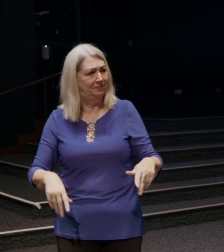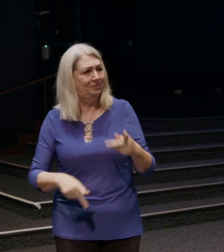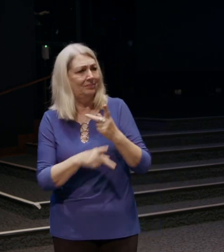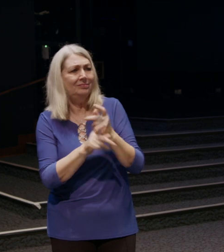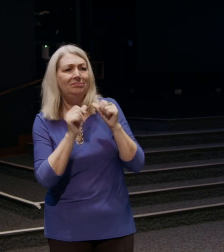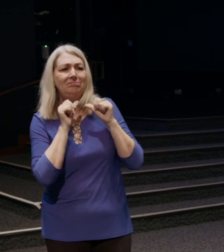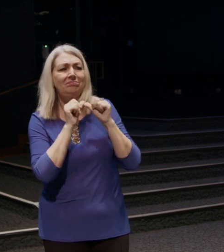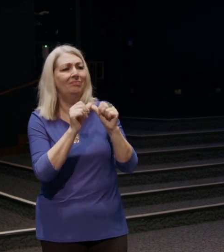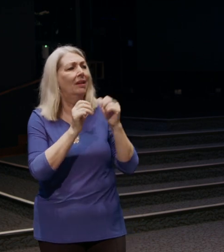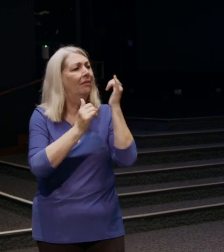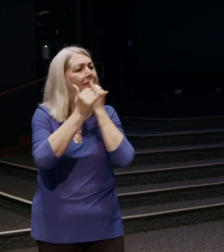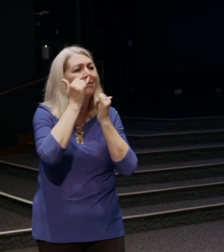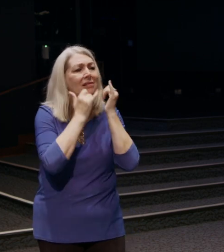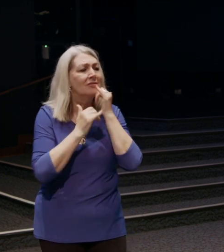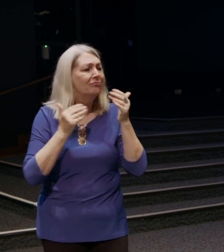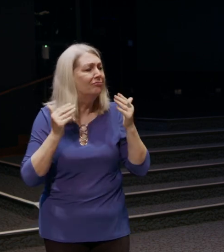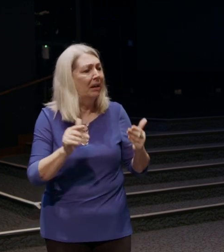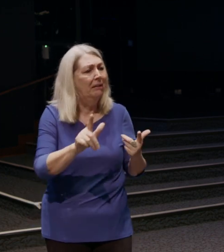on.